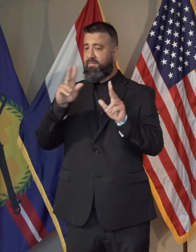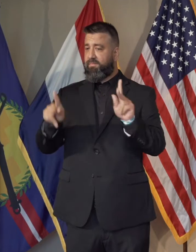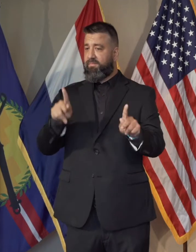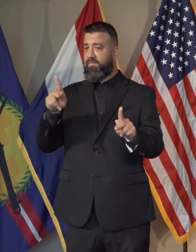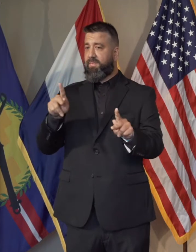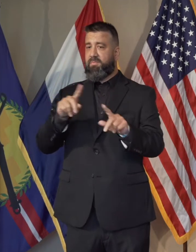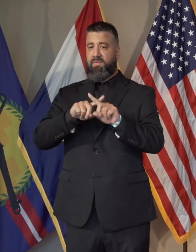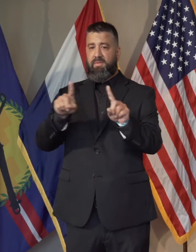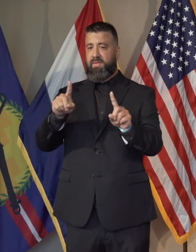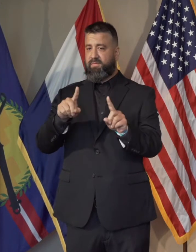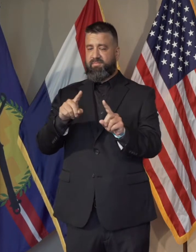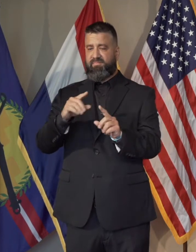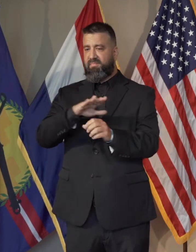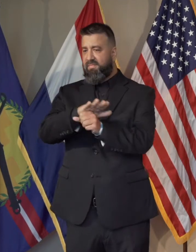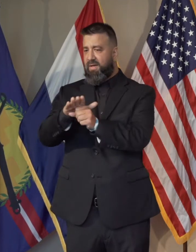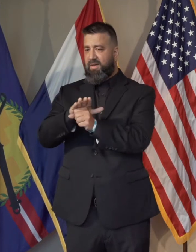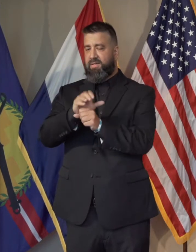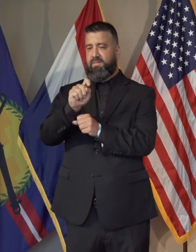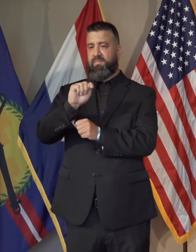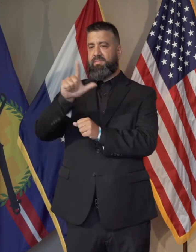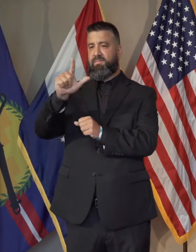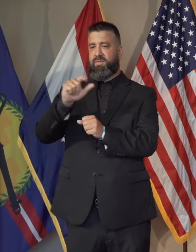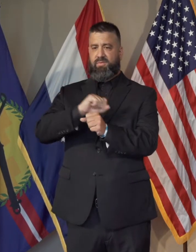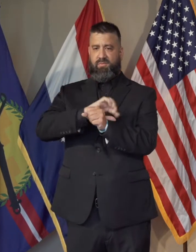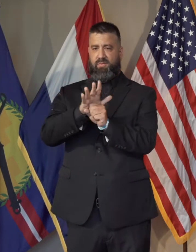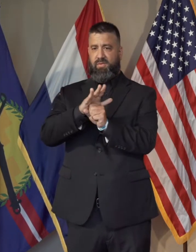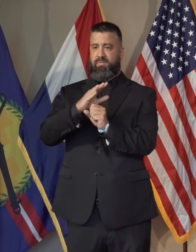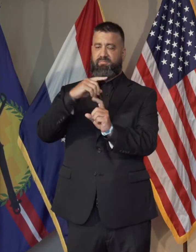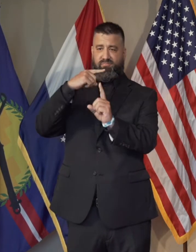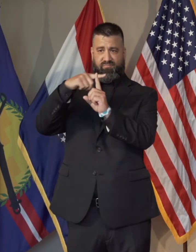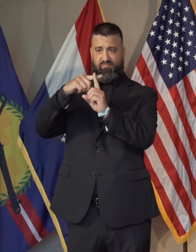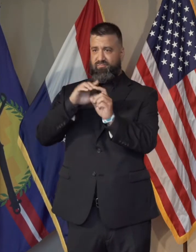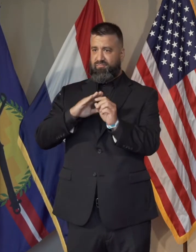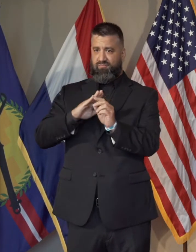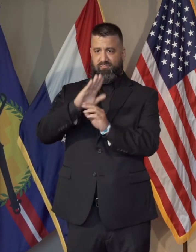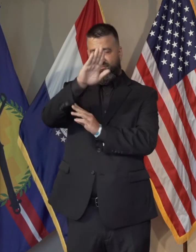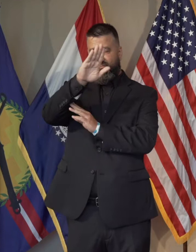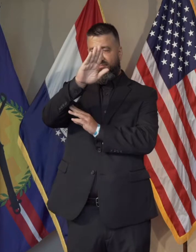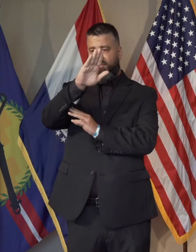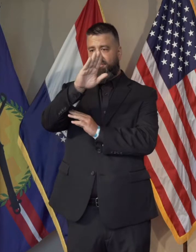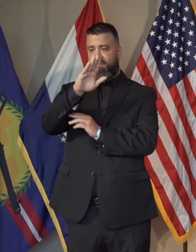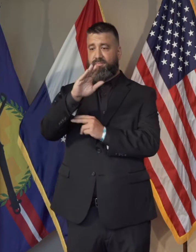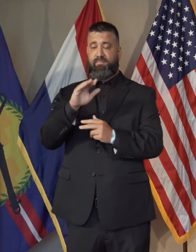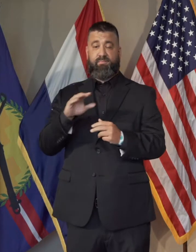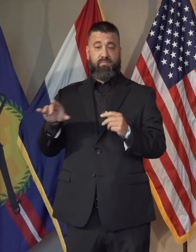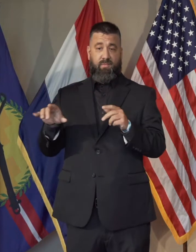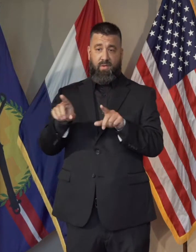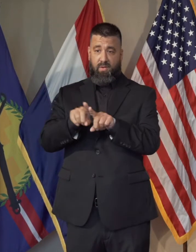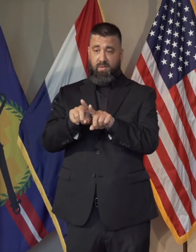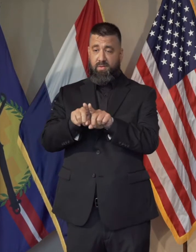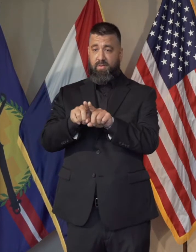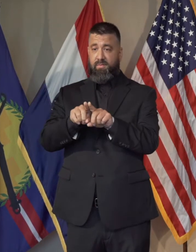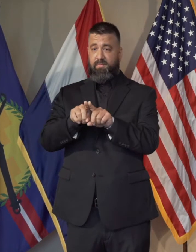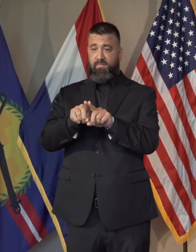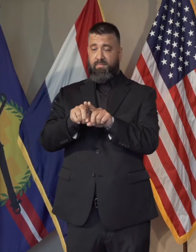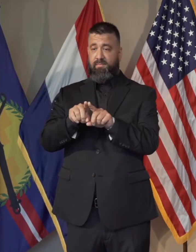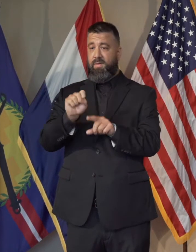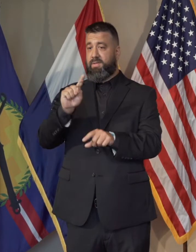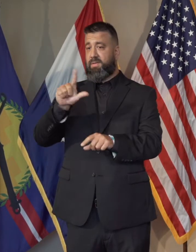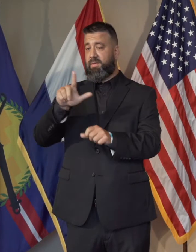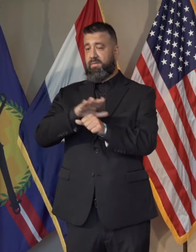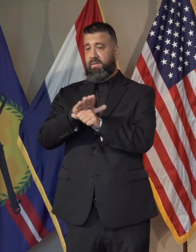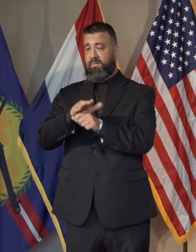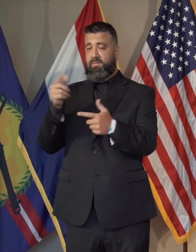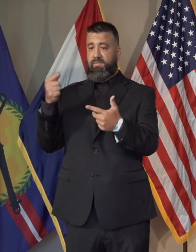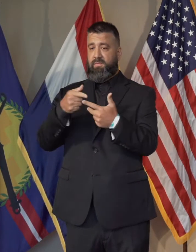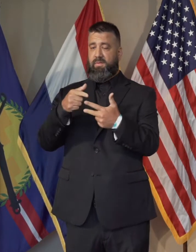region. In addition to Affinia, the county has given $578,000 to People's Health Centers and $1.5